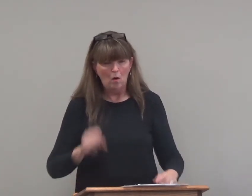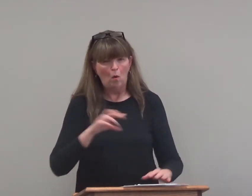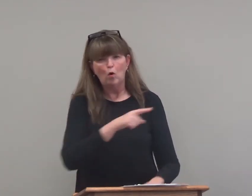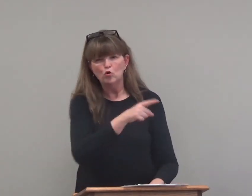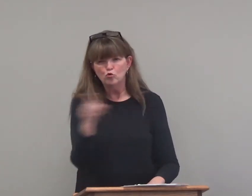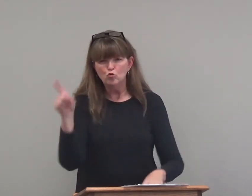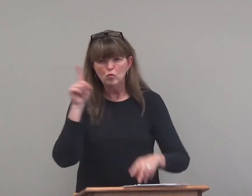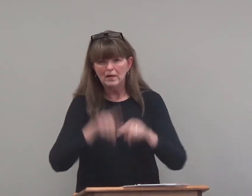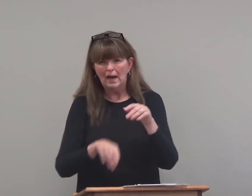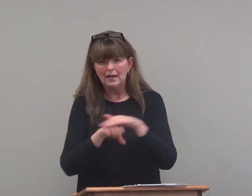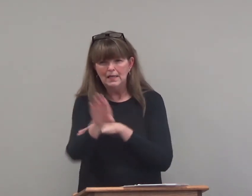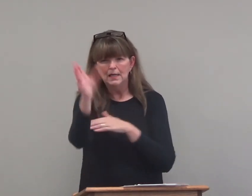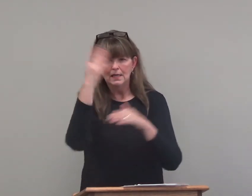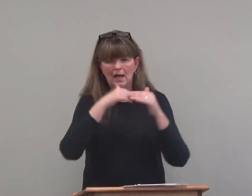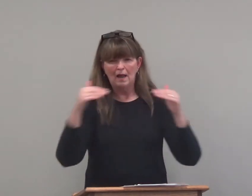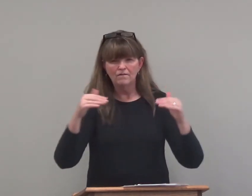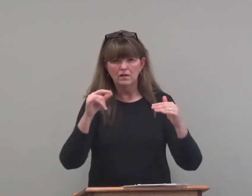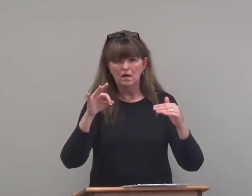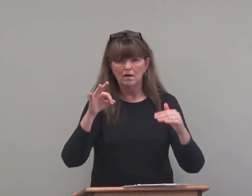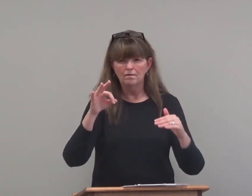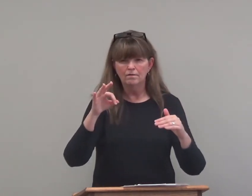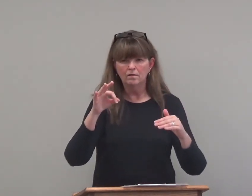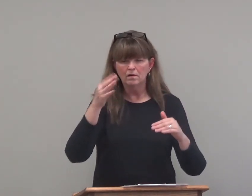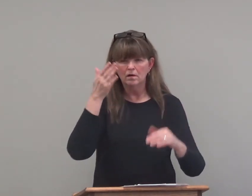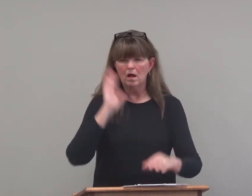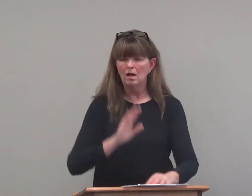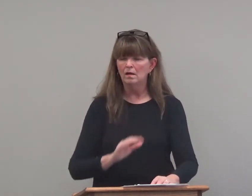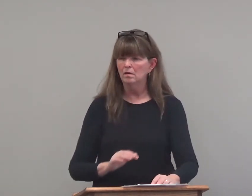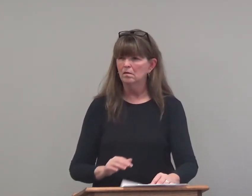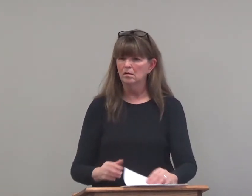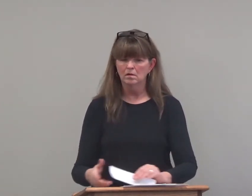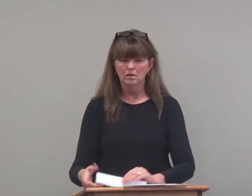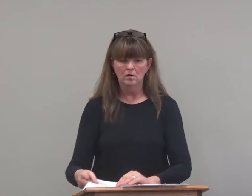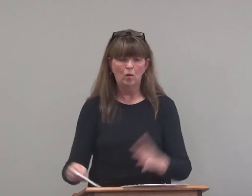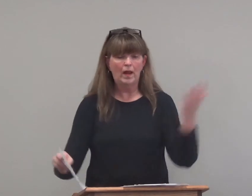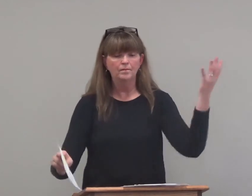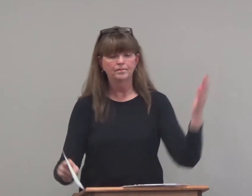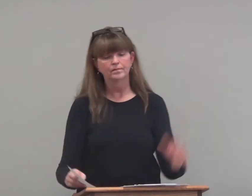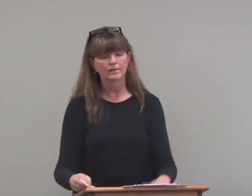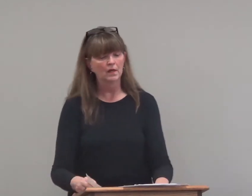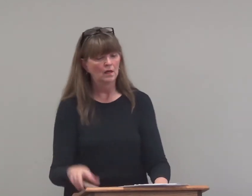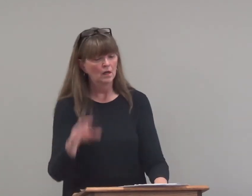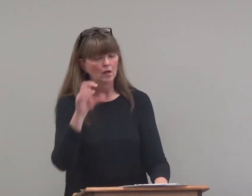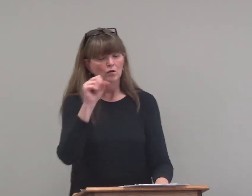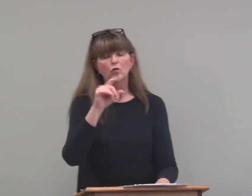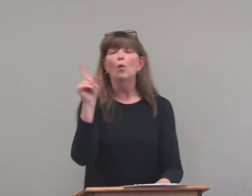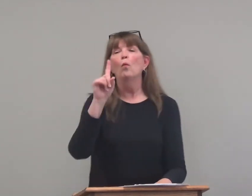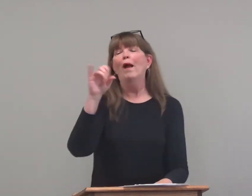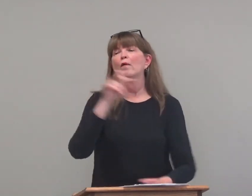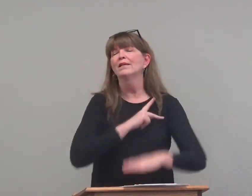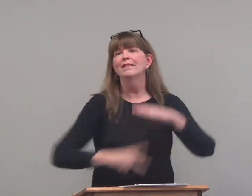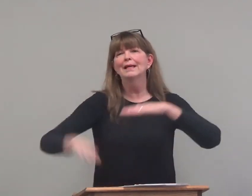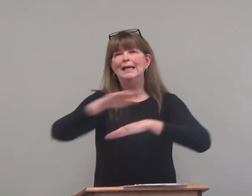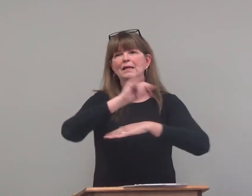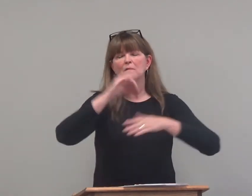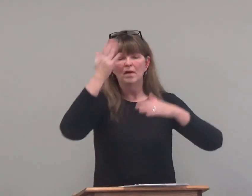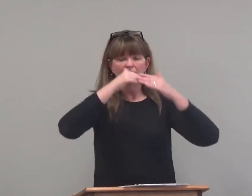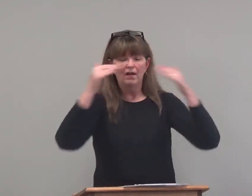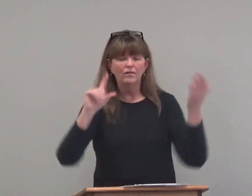Pharisees, or you cannot enter the kingdom of God. So, okay, so where is the